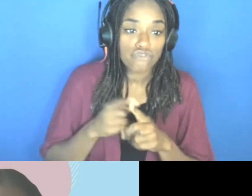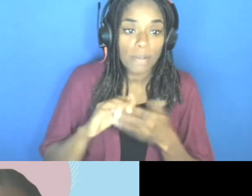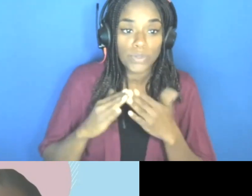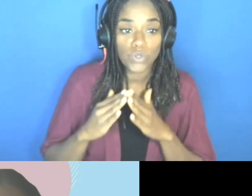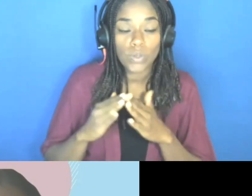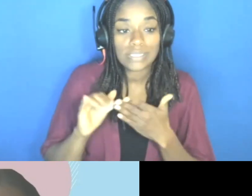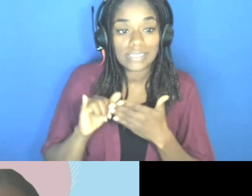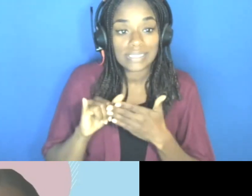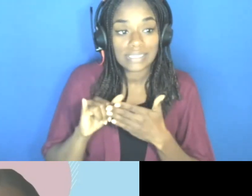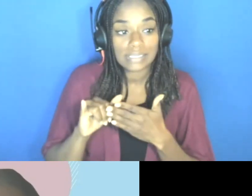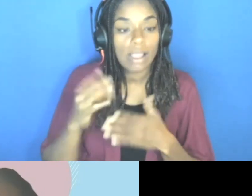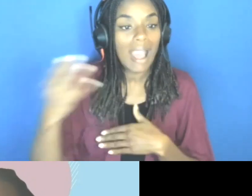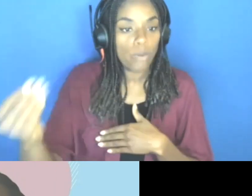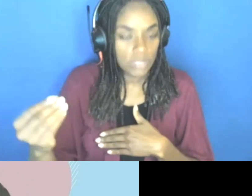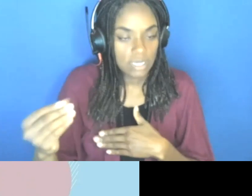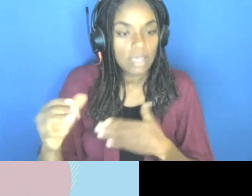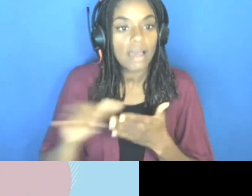I'm glad that you got vaccinated.